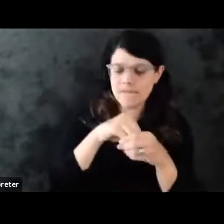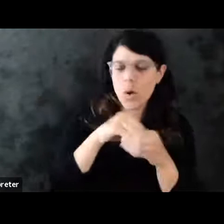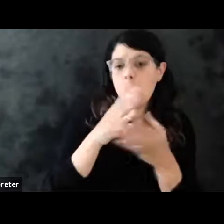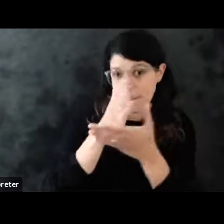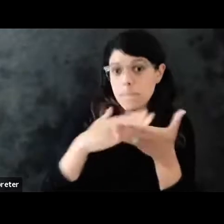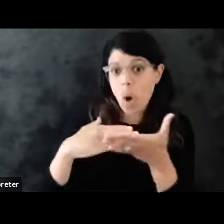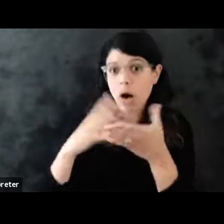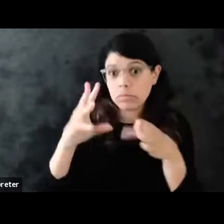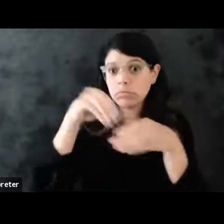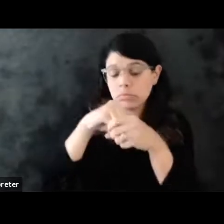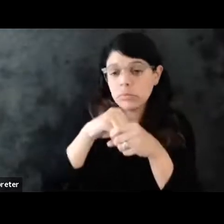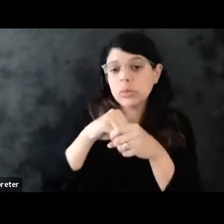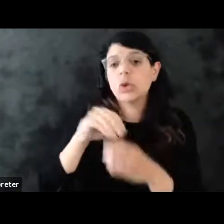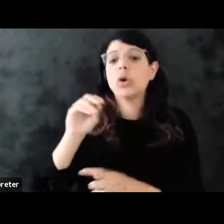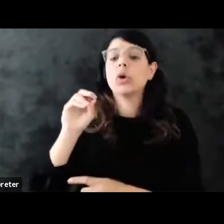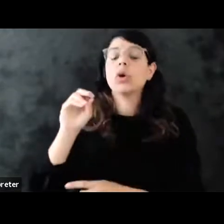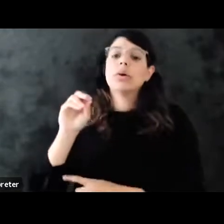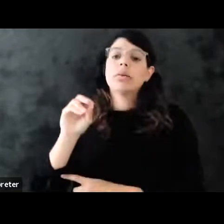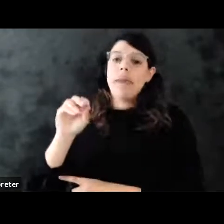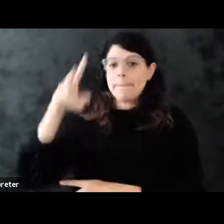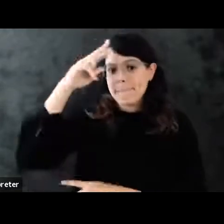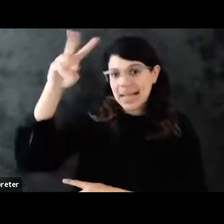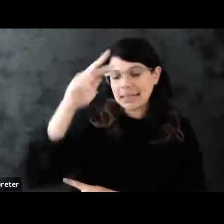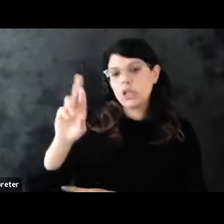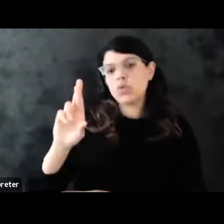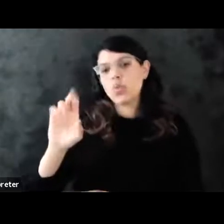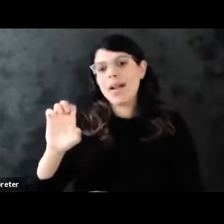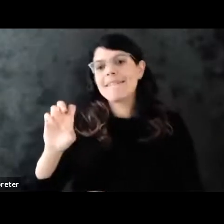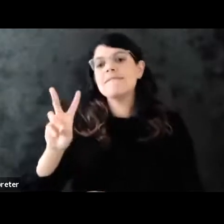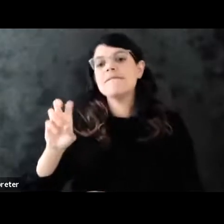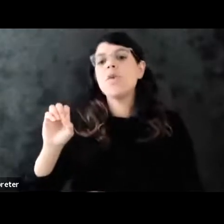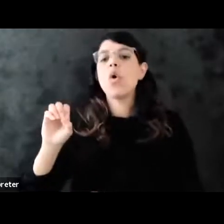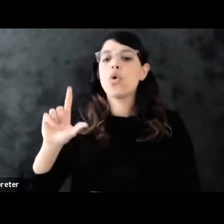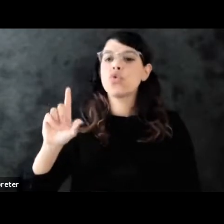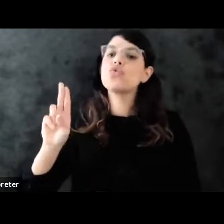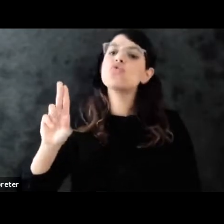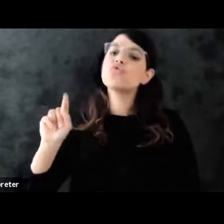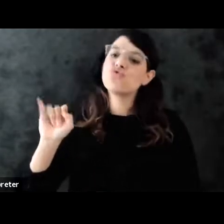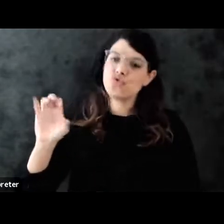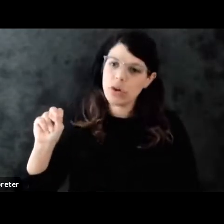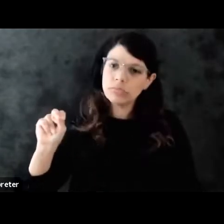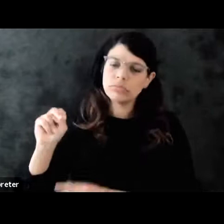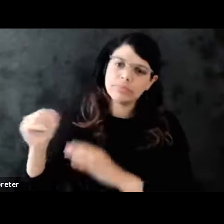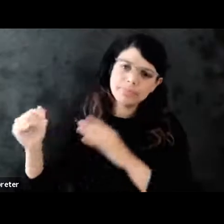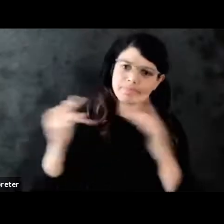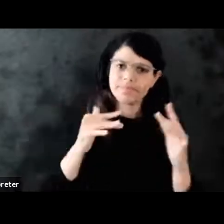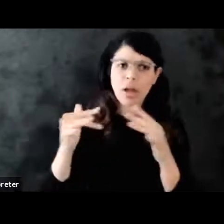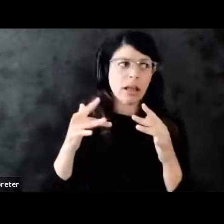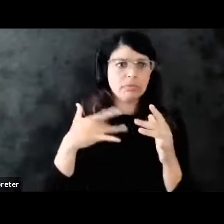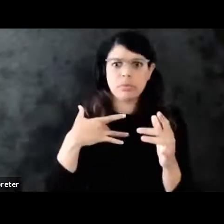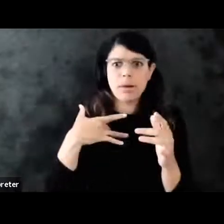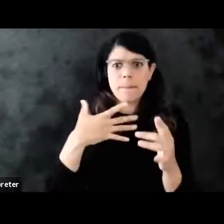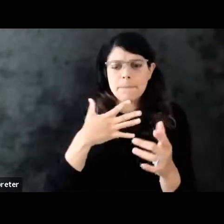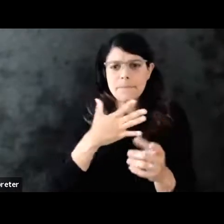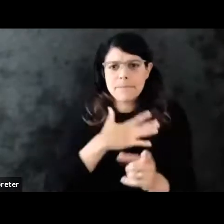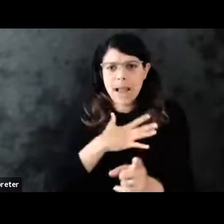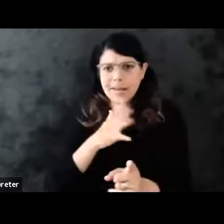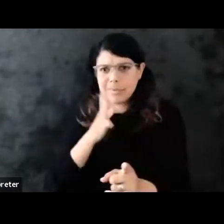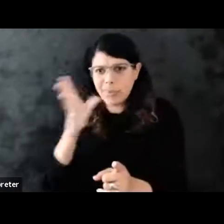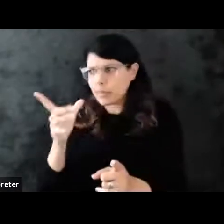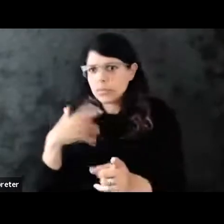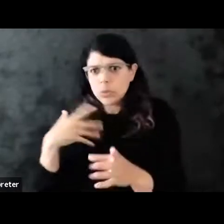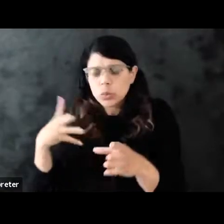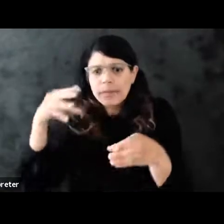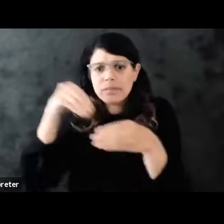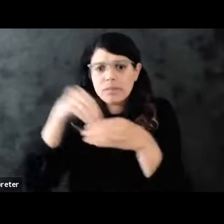one of those women that also, joined the men in battle. That was Adelitas, they came to